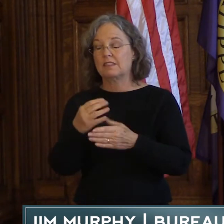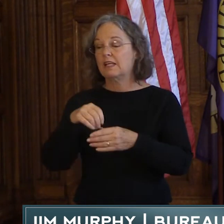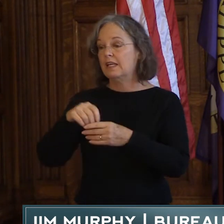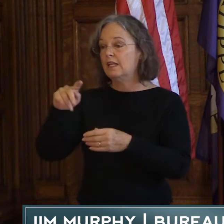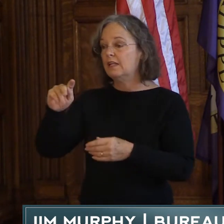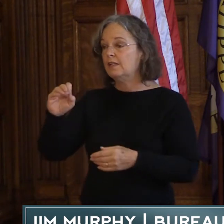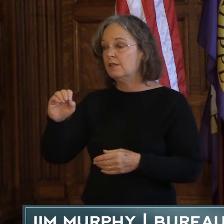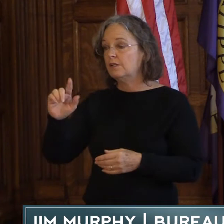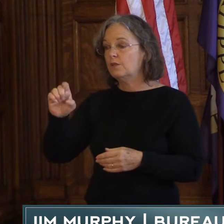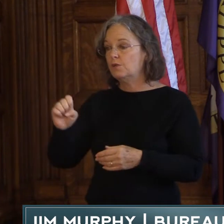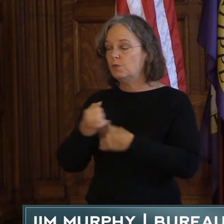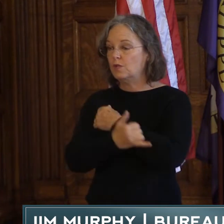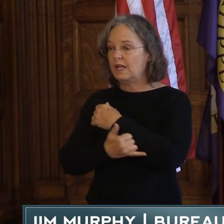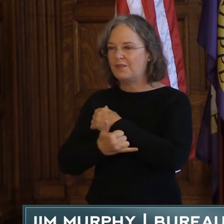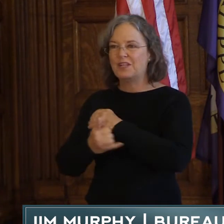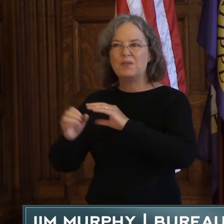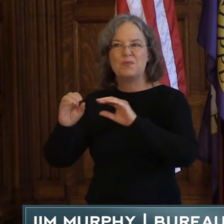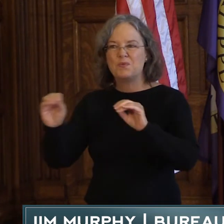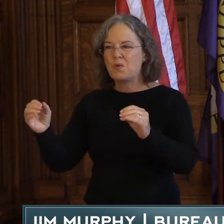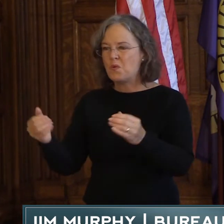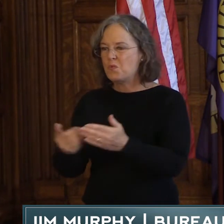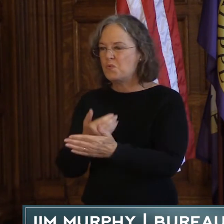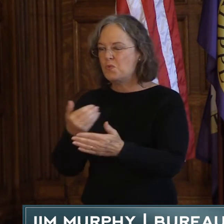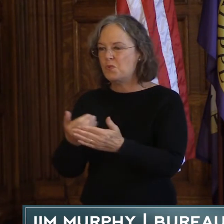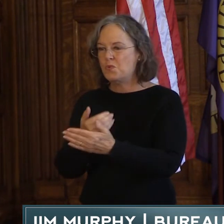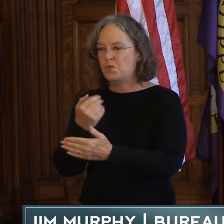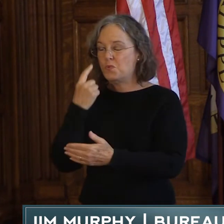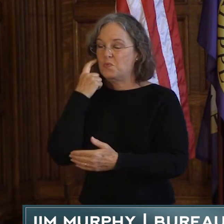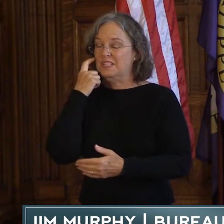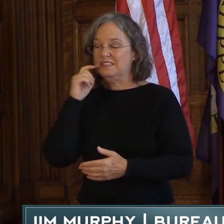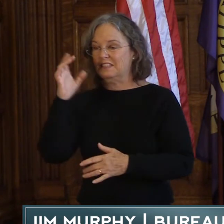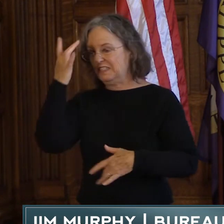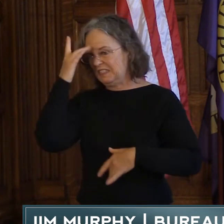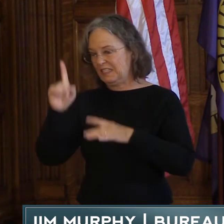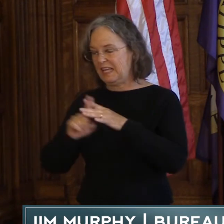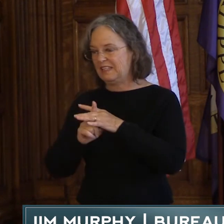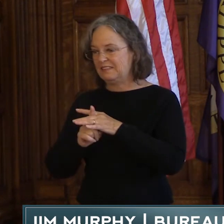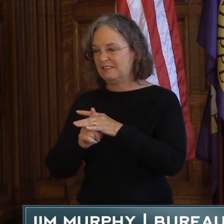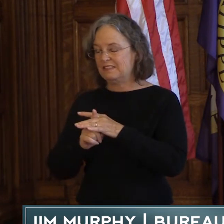any recent cases in Toole County, well